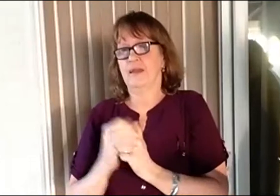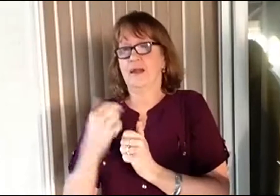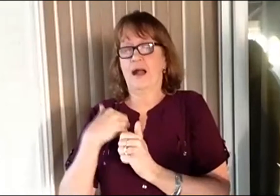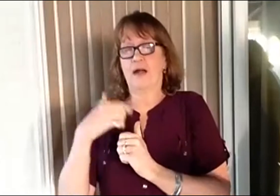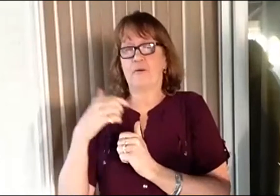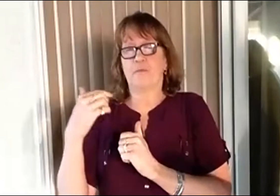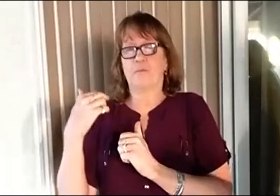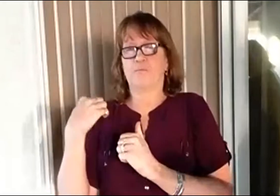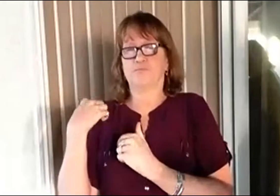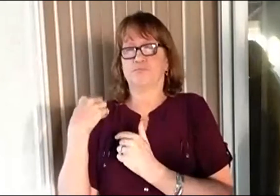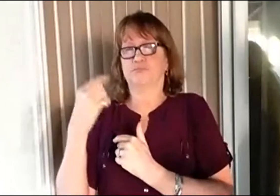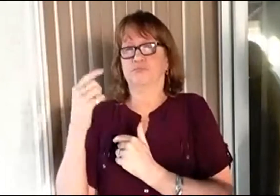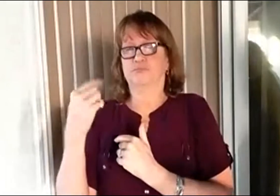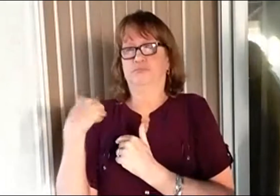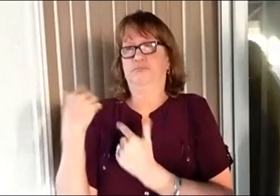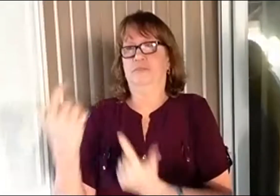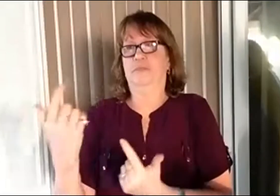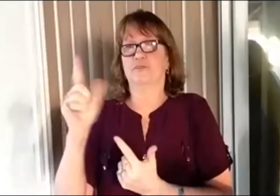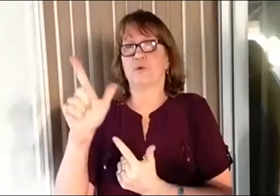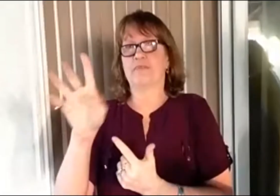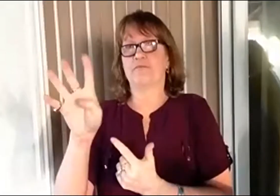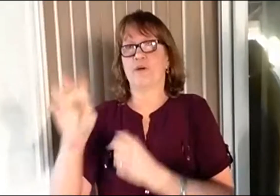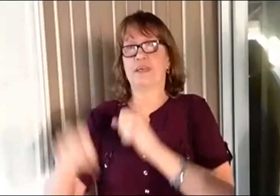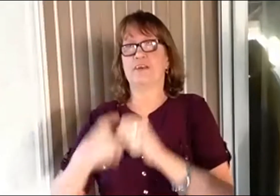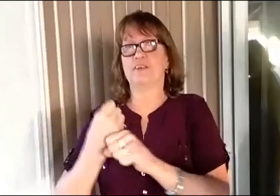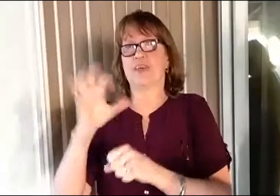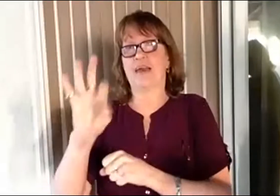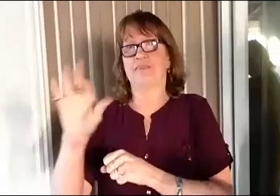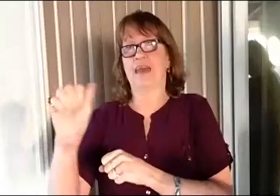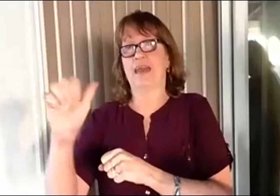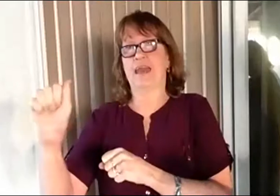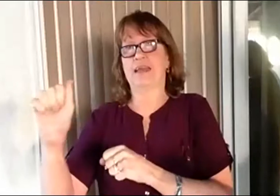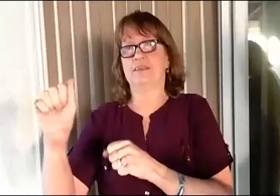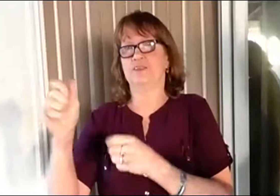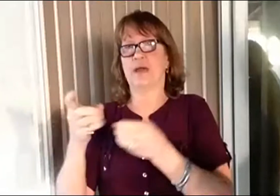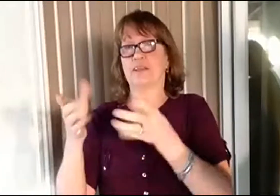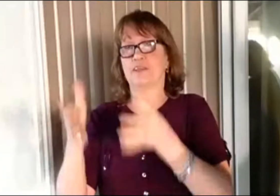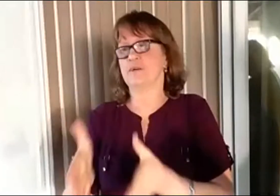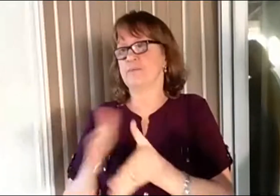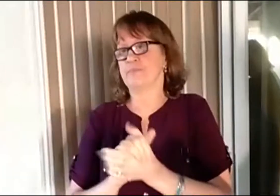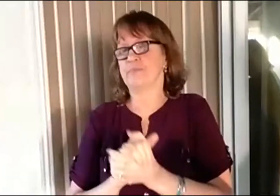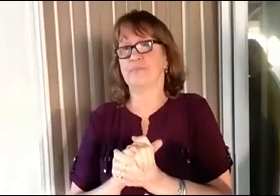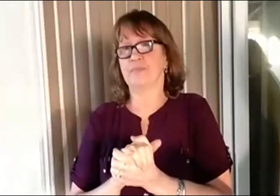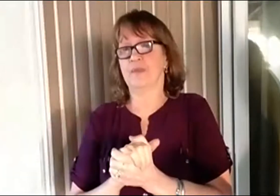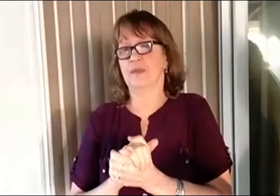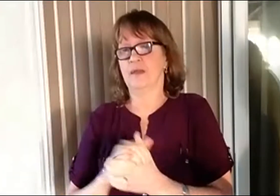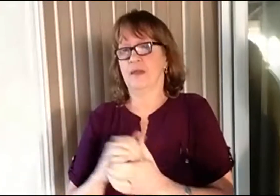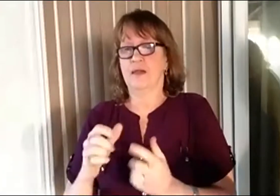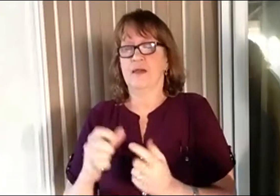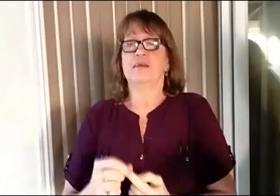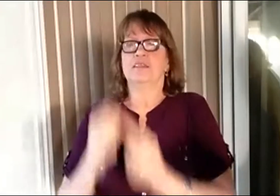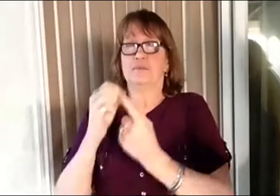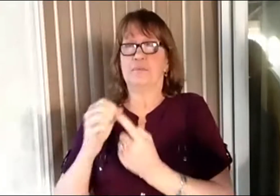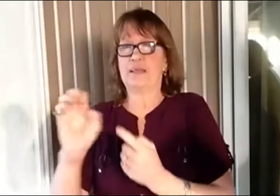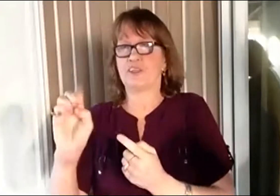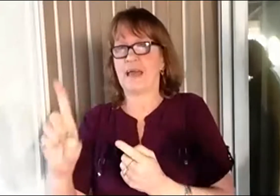director about 24 years. 24 years FAA director. Special ed teacher for the